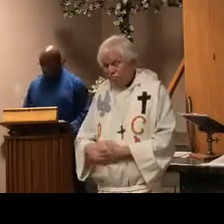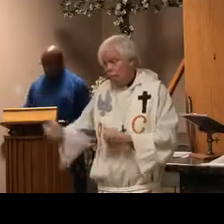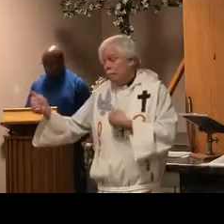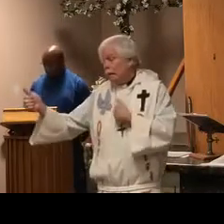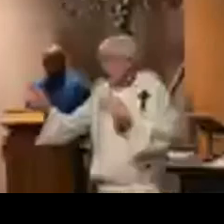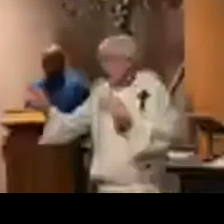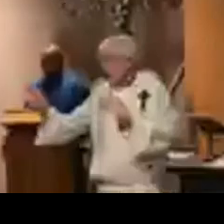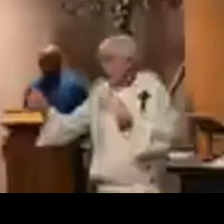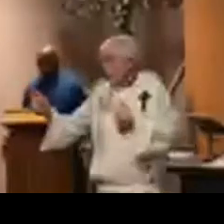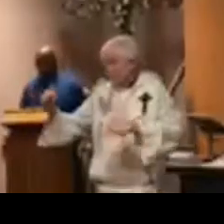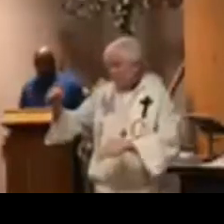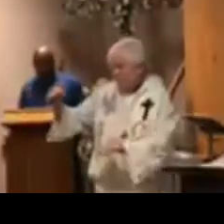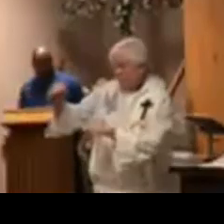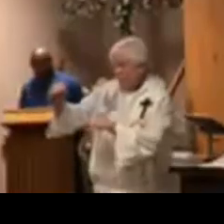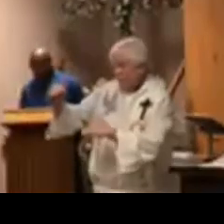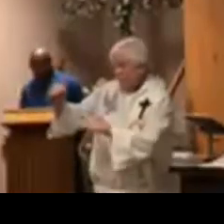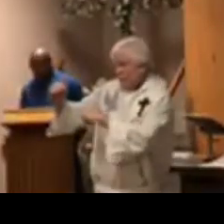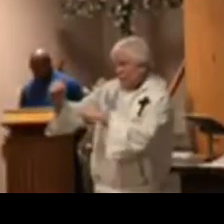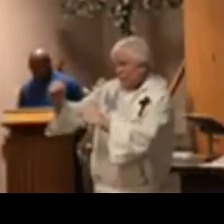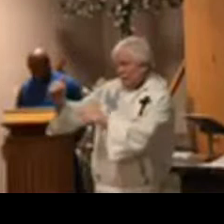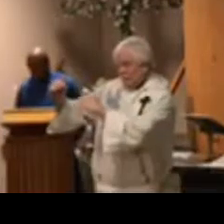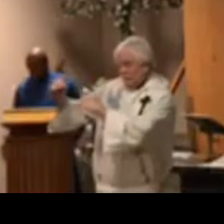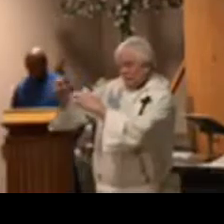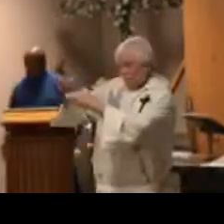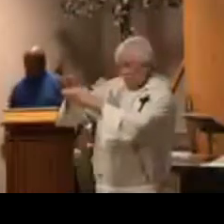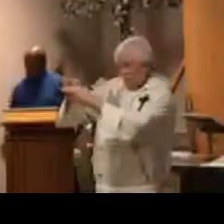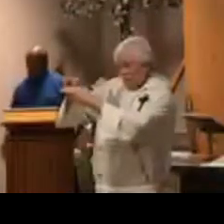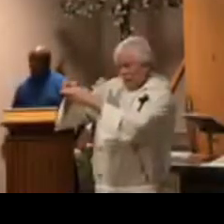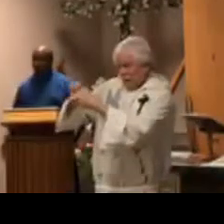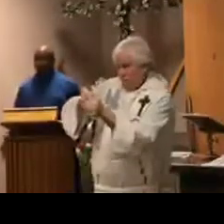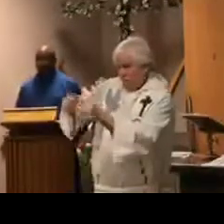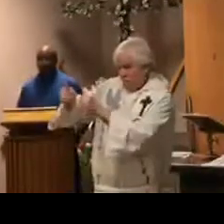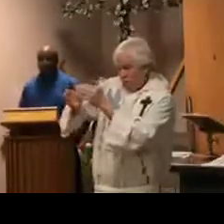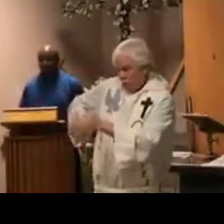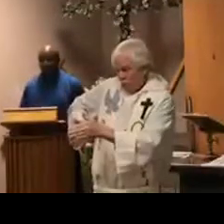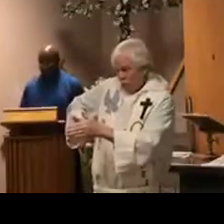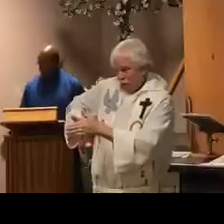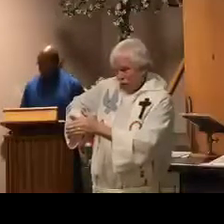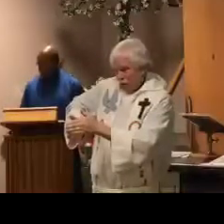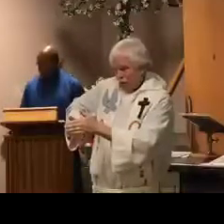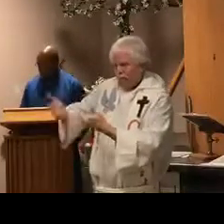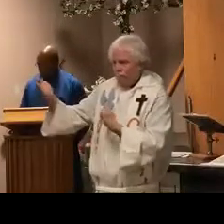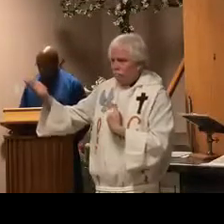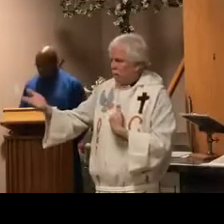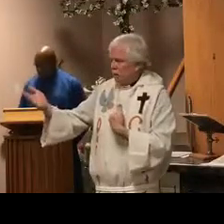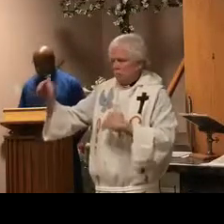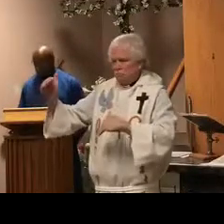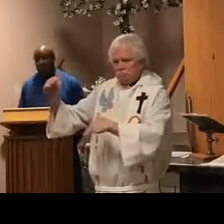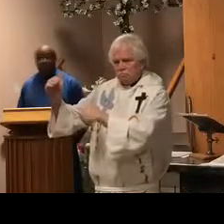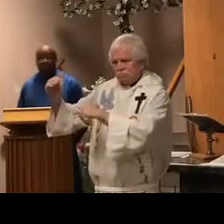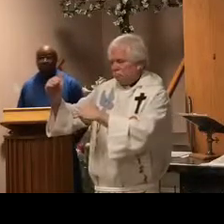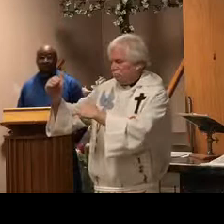And of myself, I am not up to the level named a follower. For